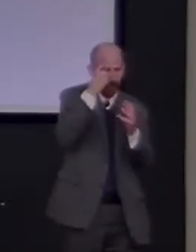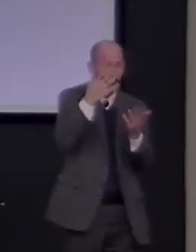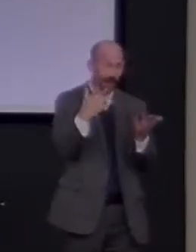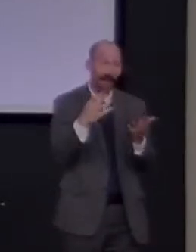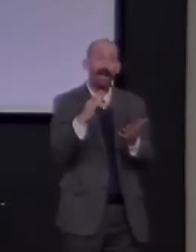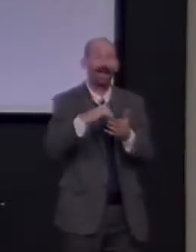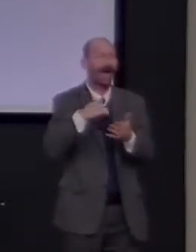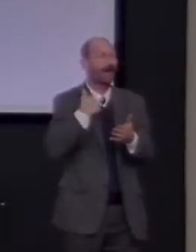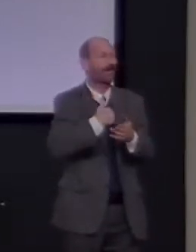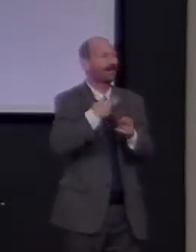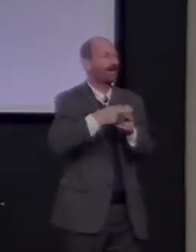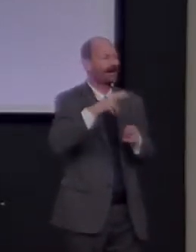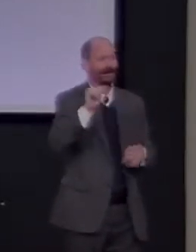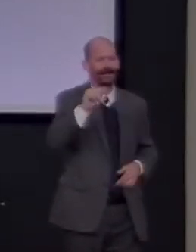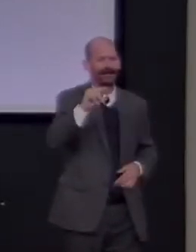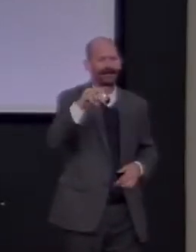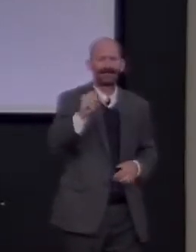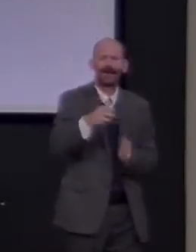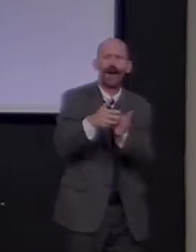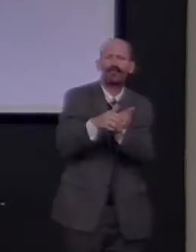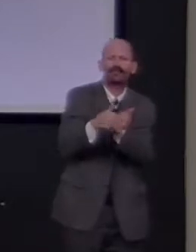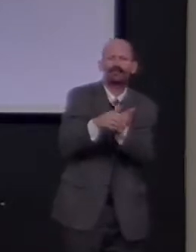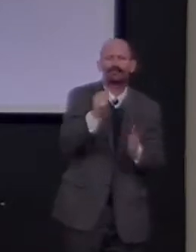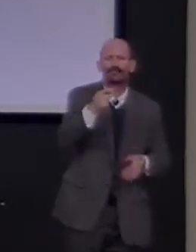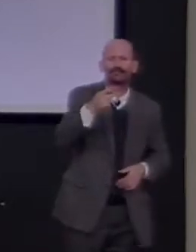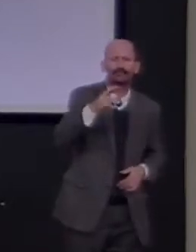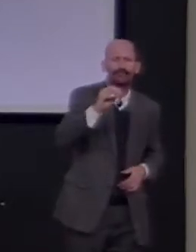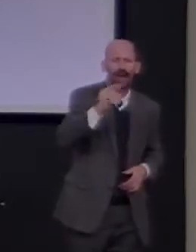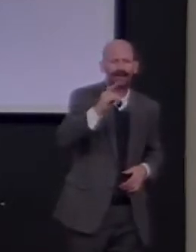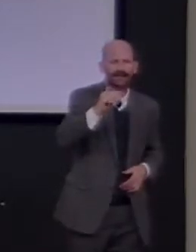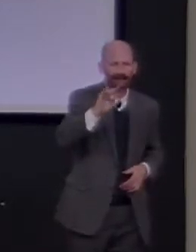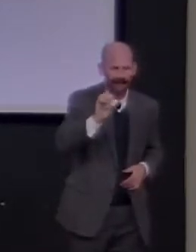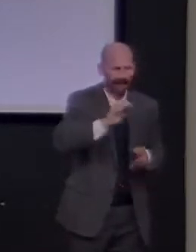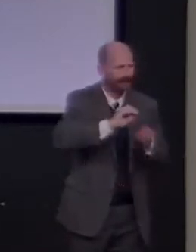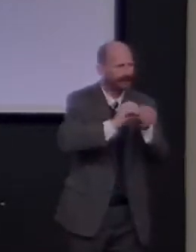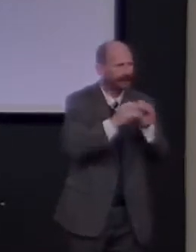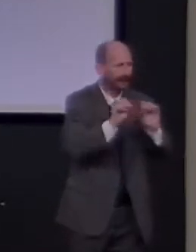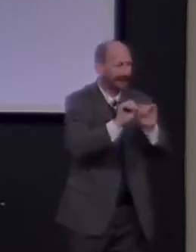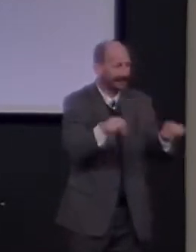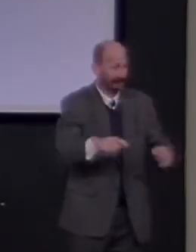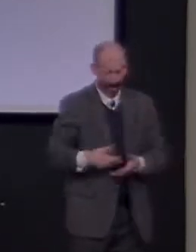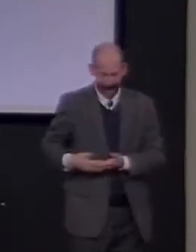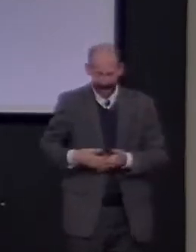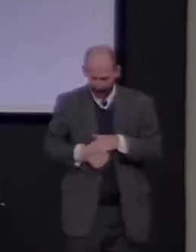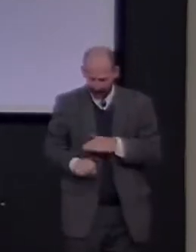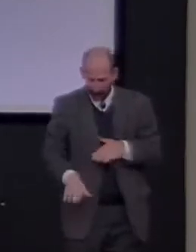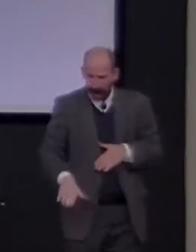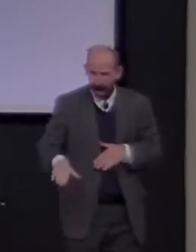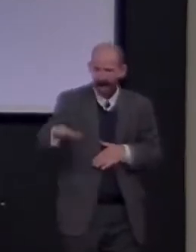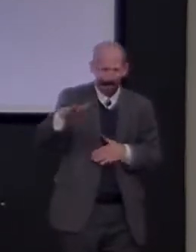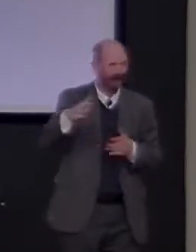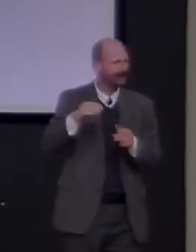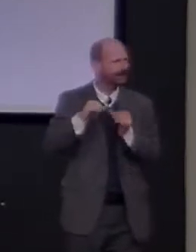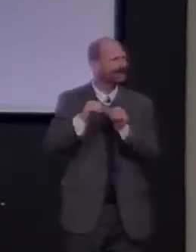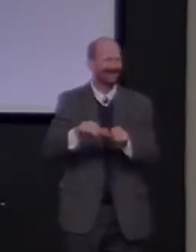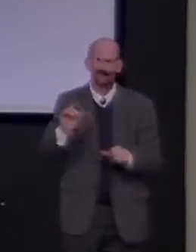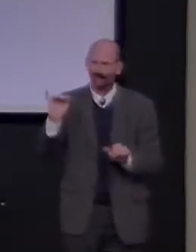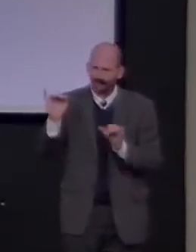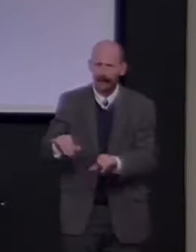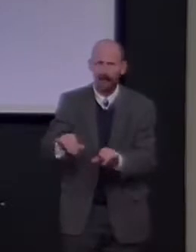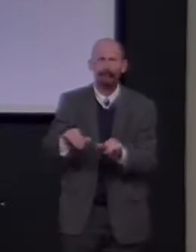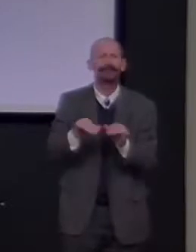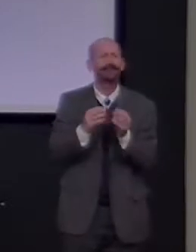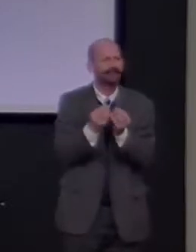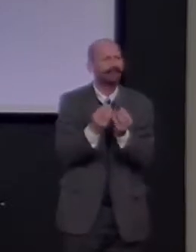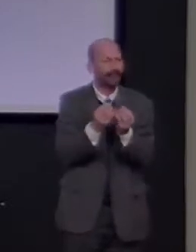number system, that it exists from infancy onwards, that we can measure it in other species, and that it has